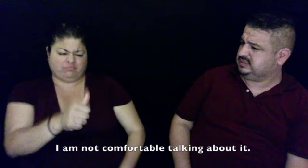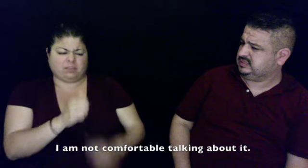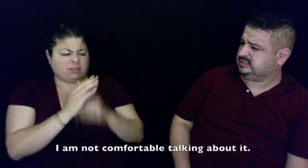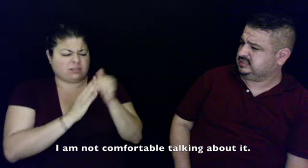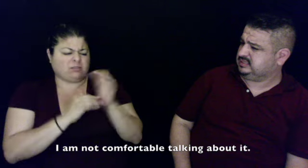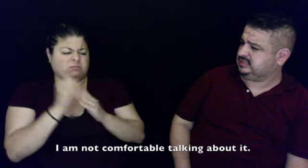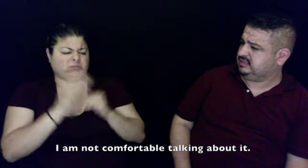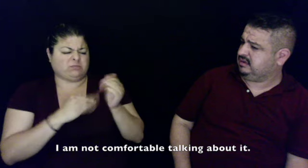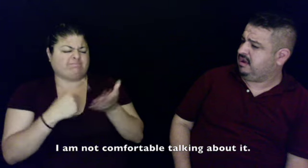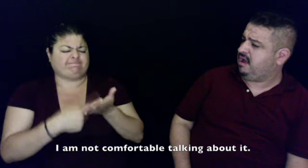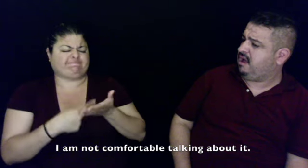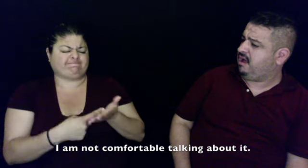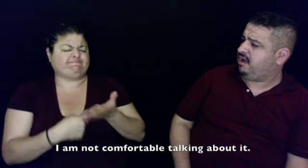I am not comfortable talking about it.